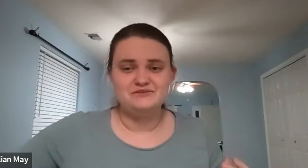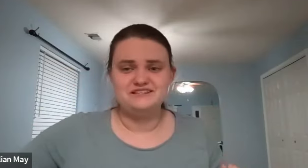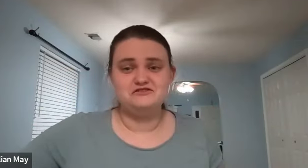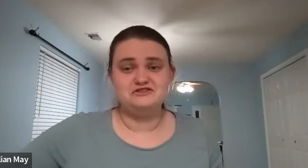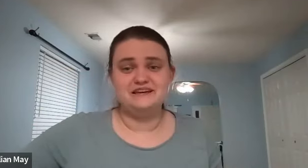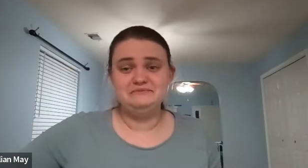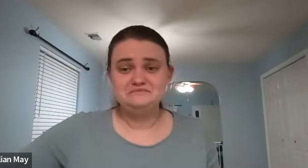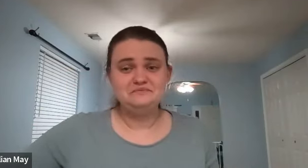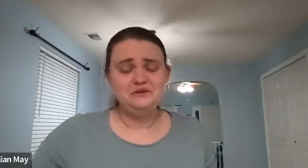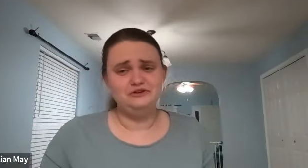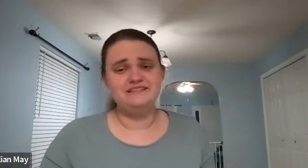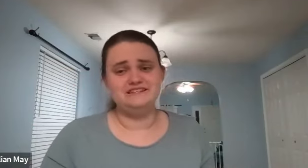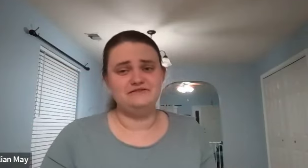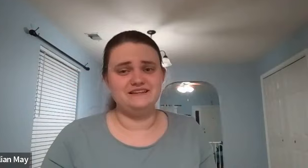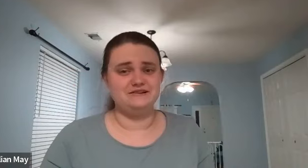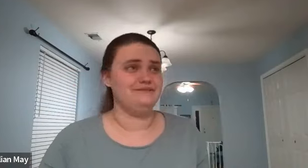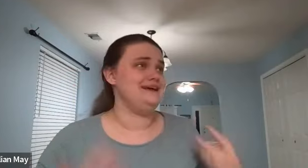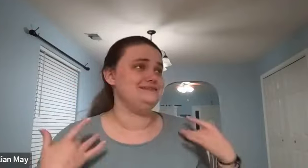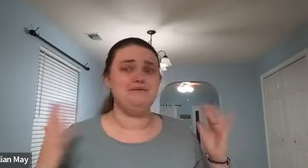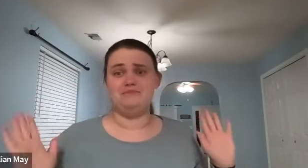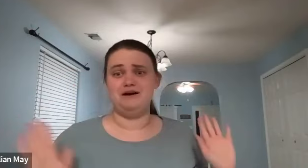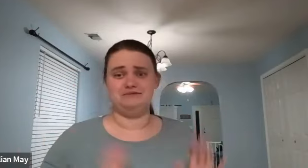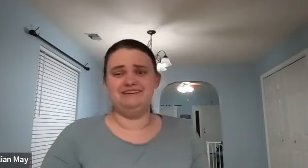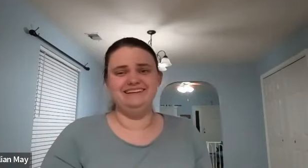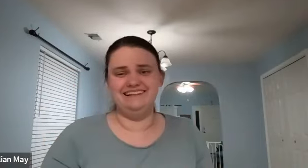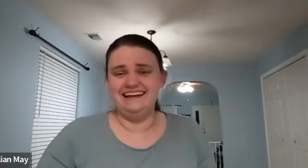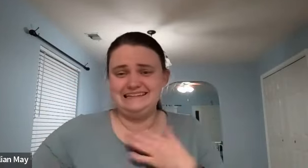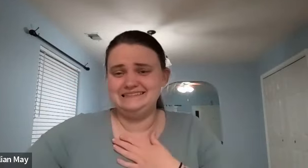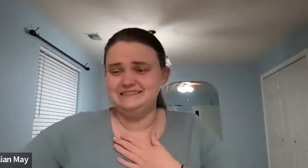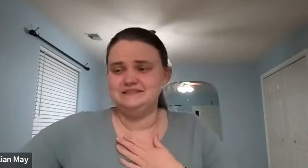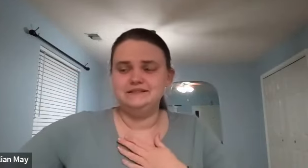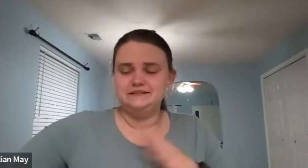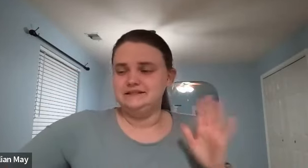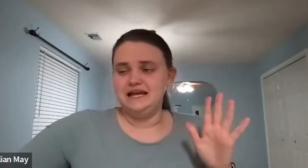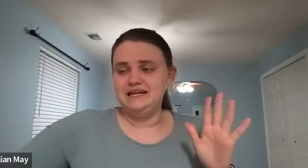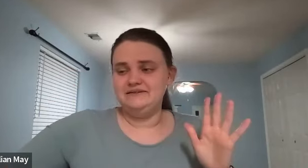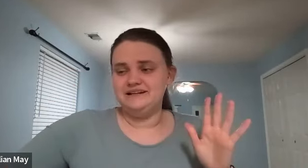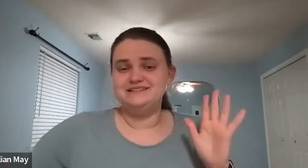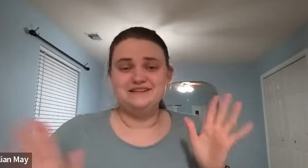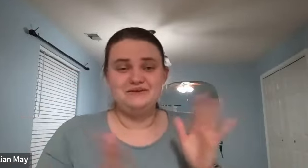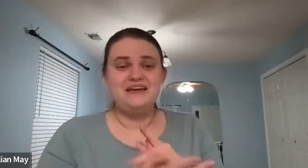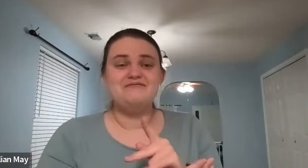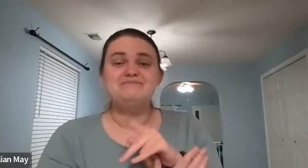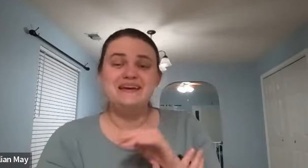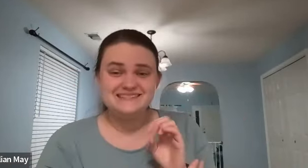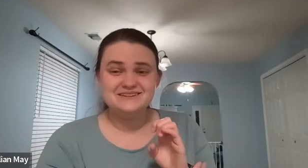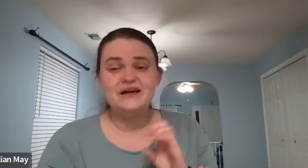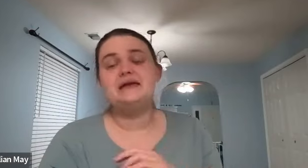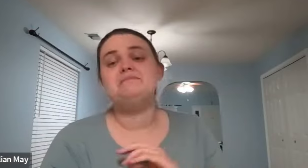because then they're just like, you can see on their face, they're like, that is not my problem. Like, anyways, so then we have pencil and